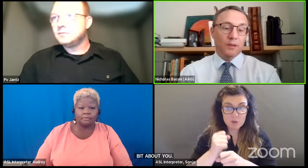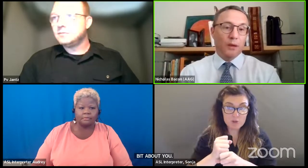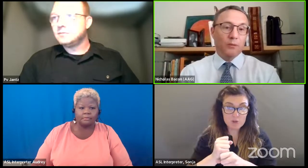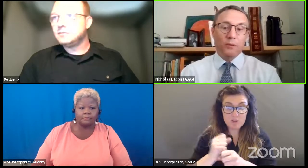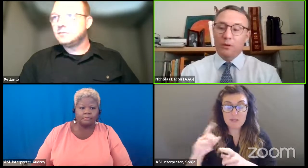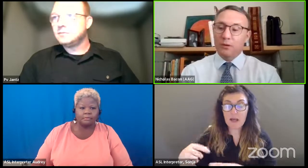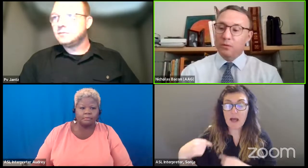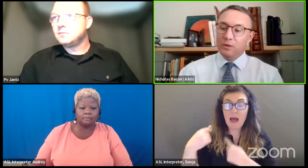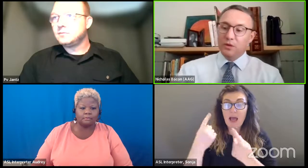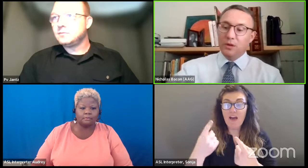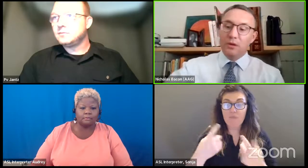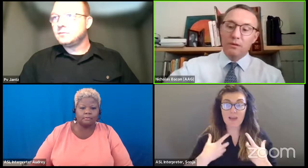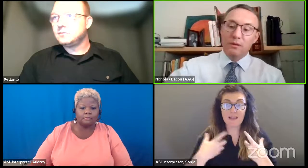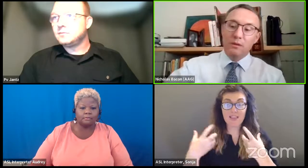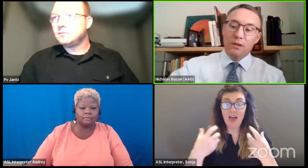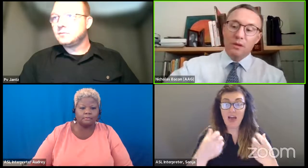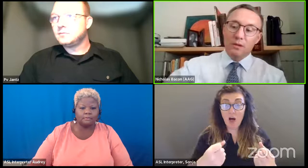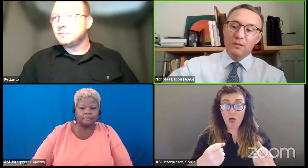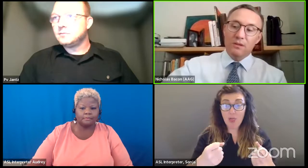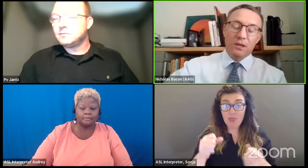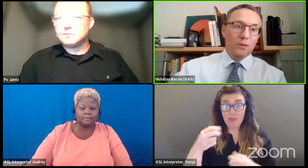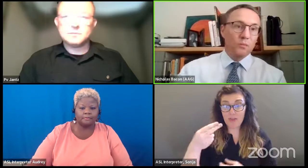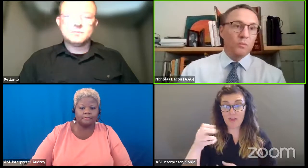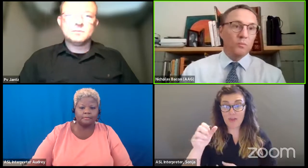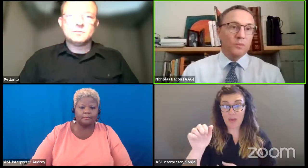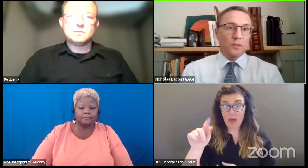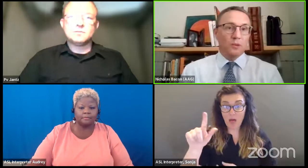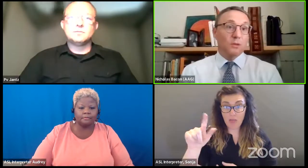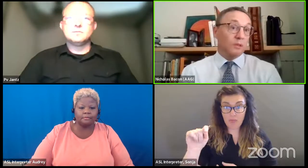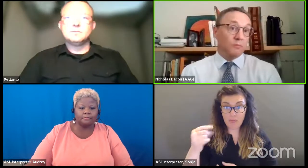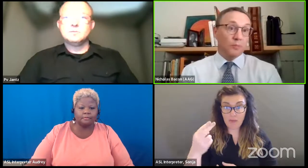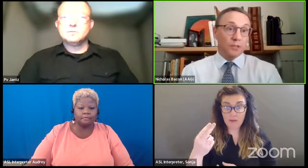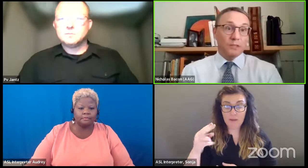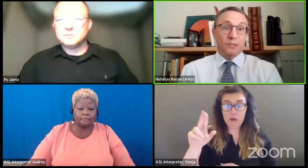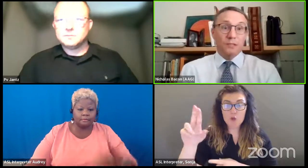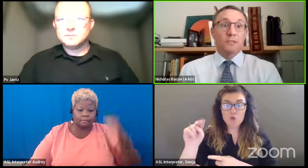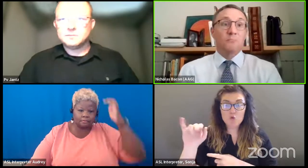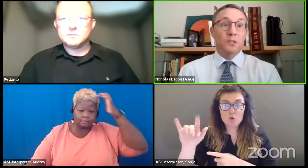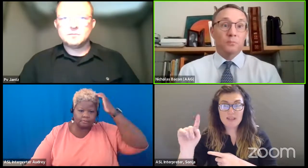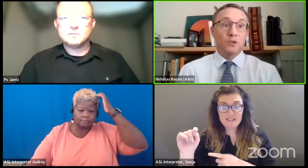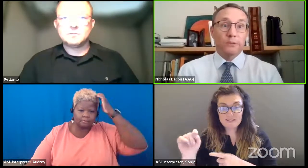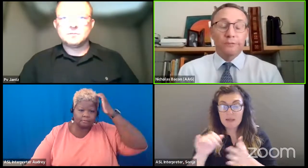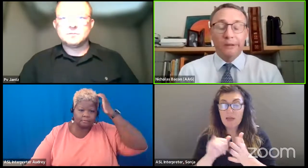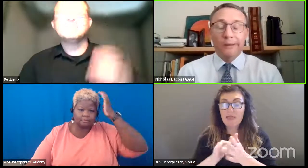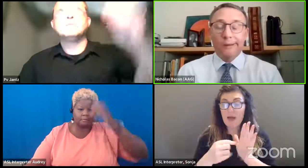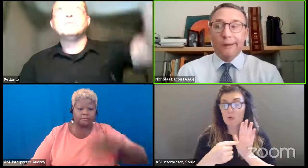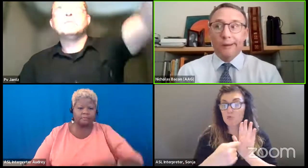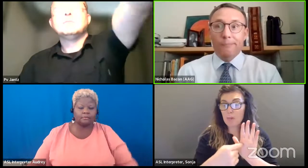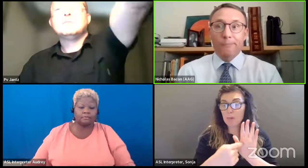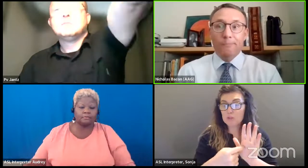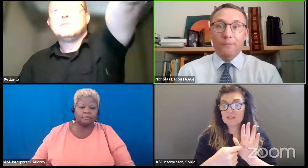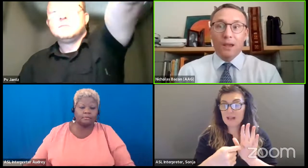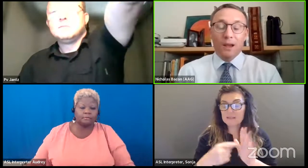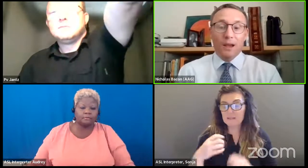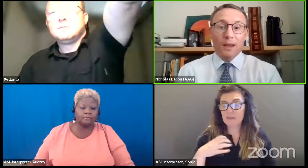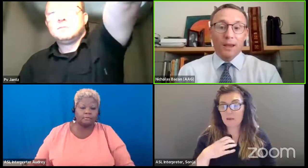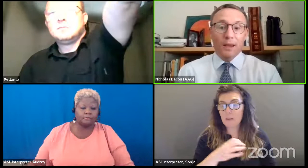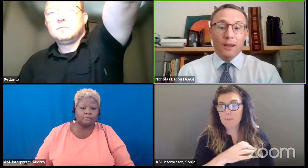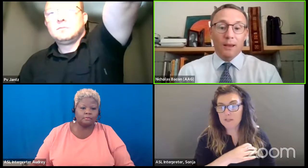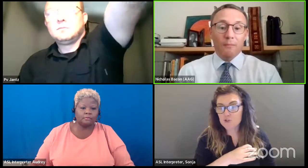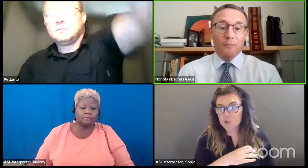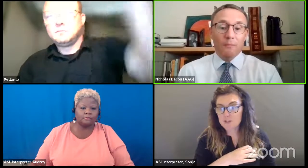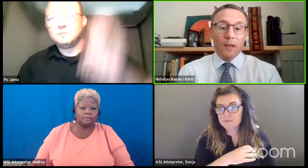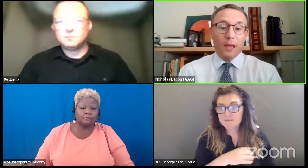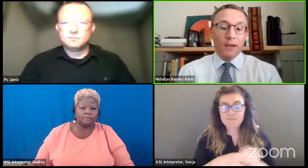in the health unit, which is the unit that represents this commission.